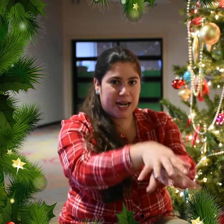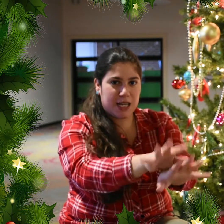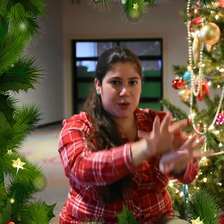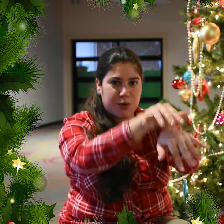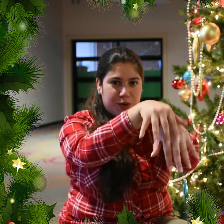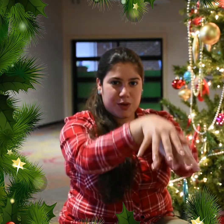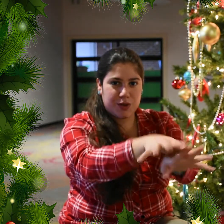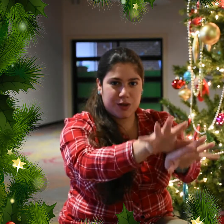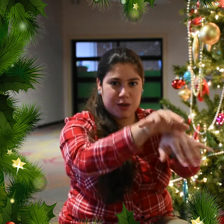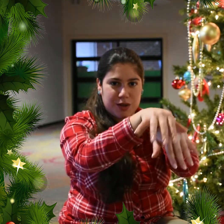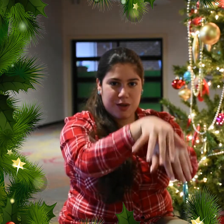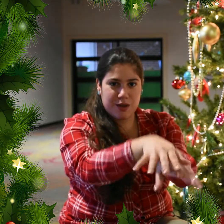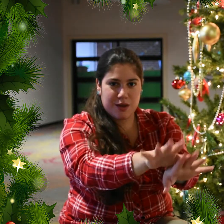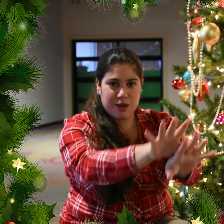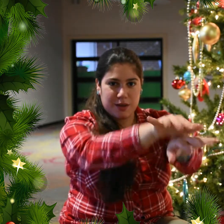Río.